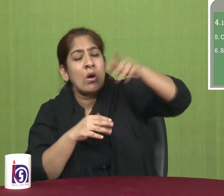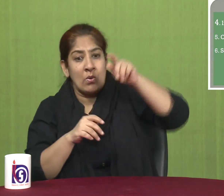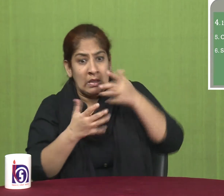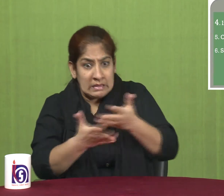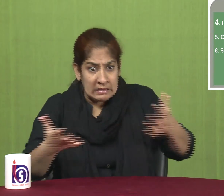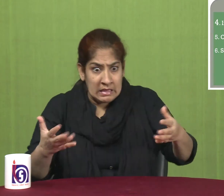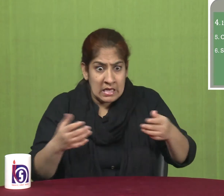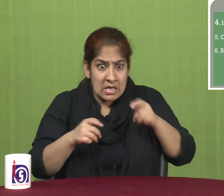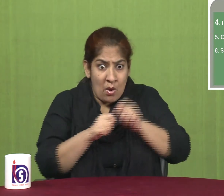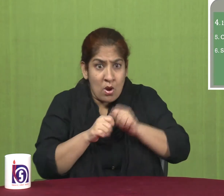the